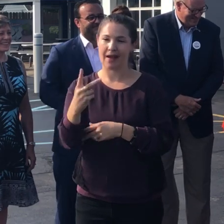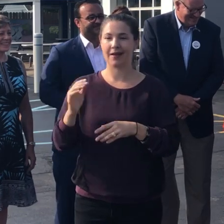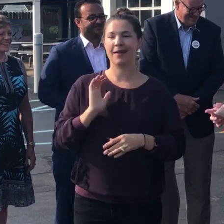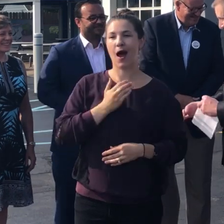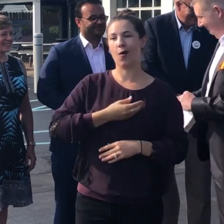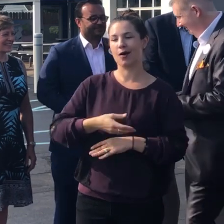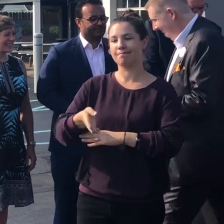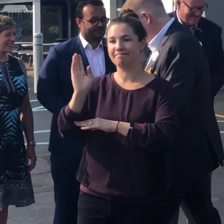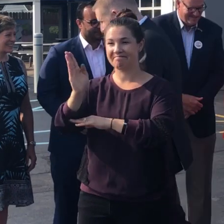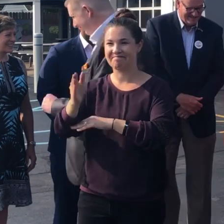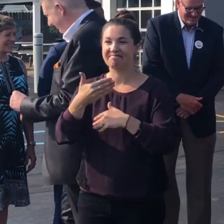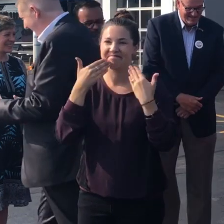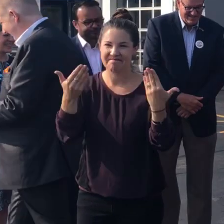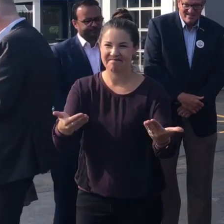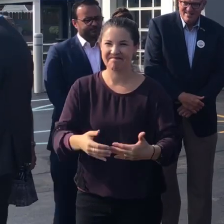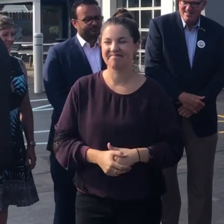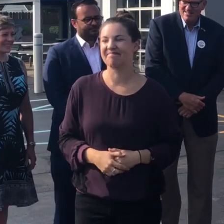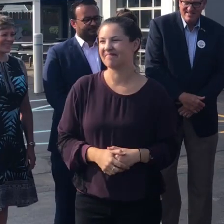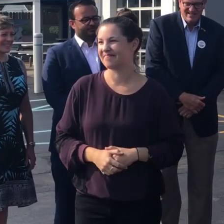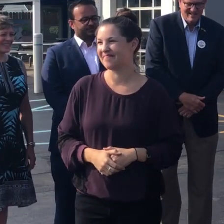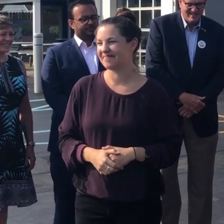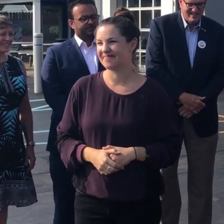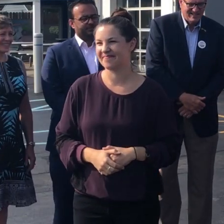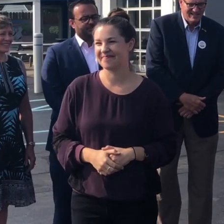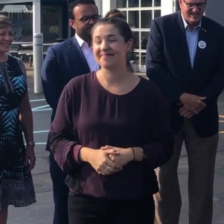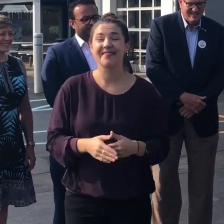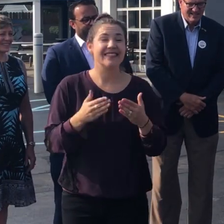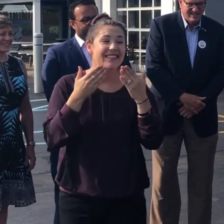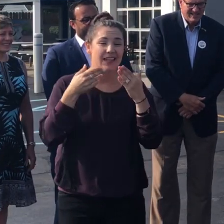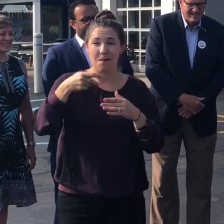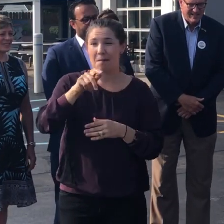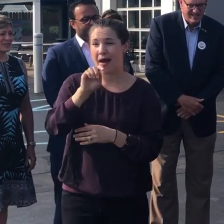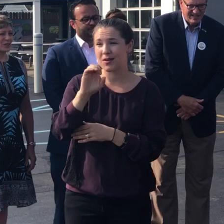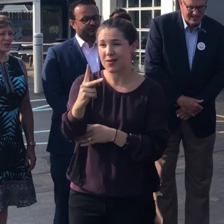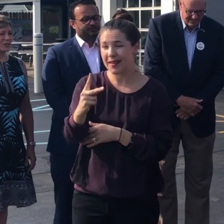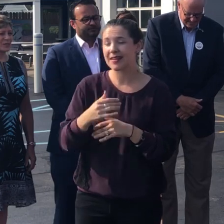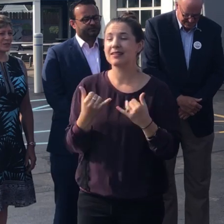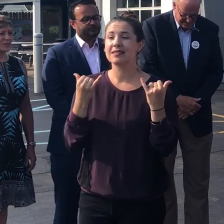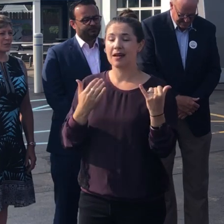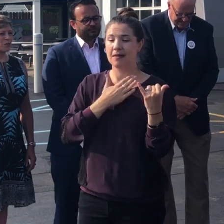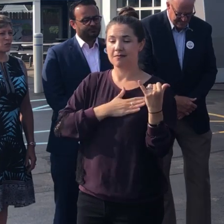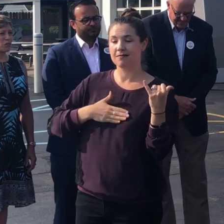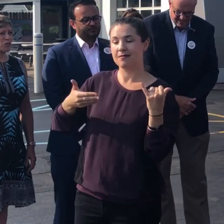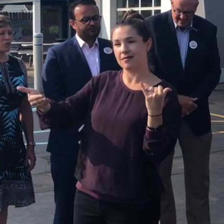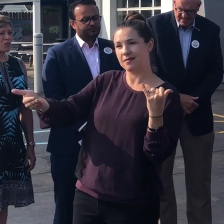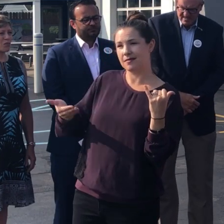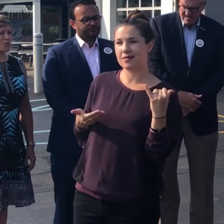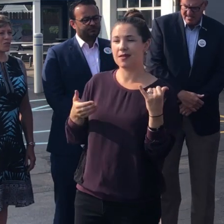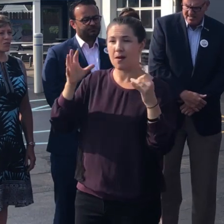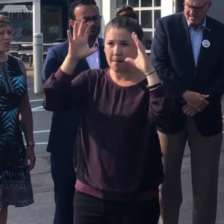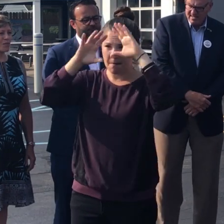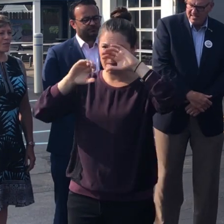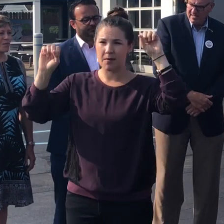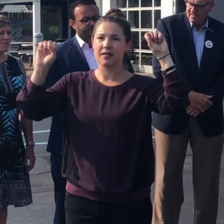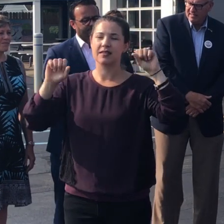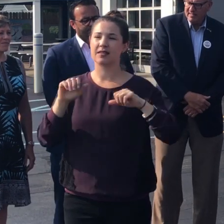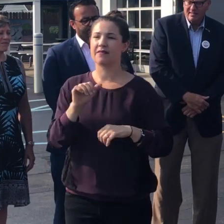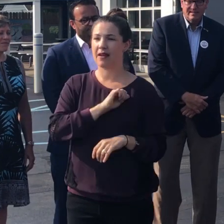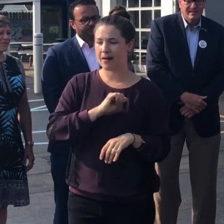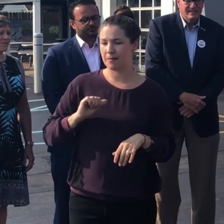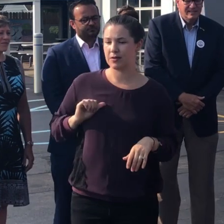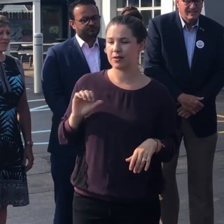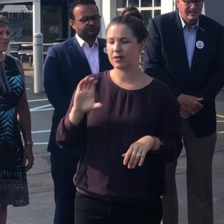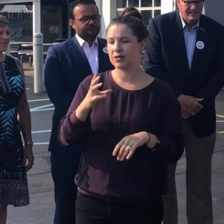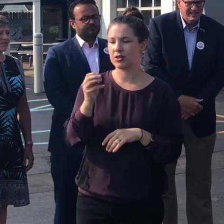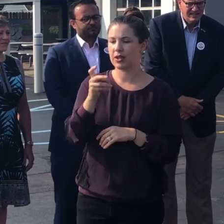you. Thank you so much, Patrick. It's now my pleasure to introduce President of the Amherst Chamber